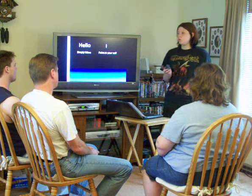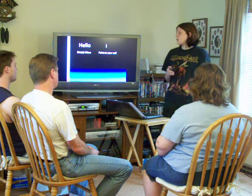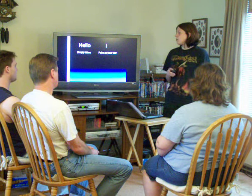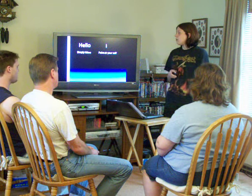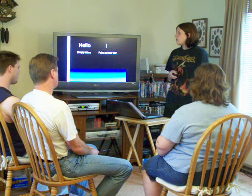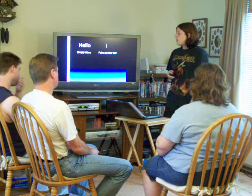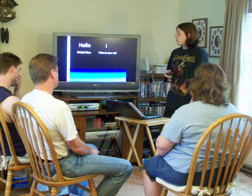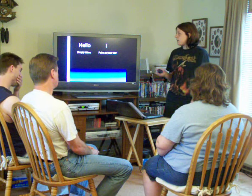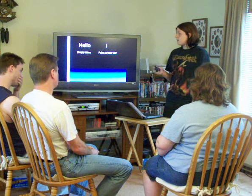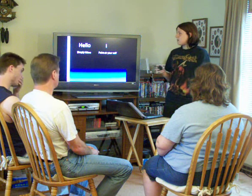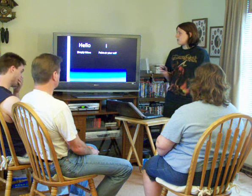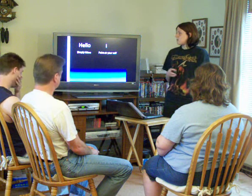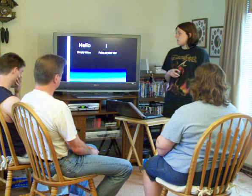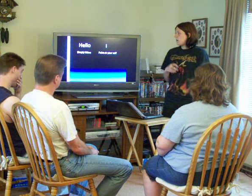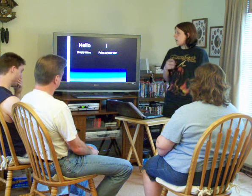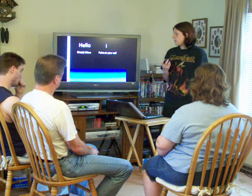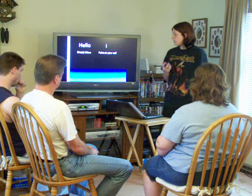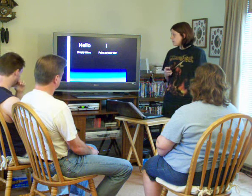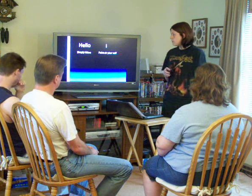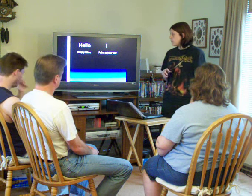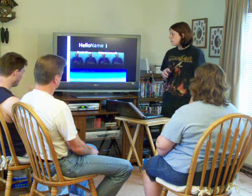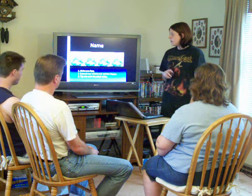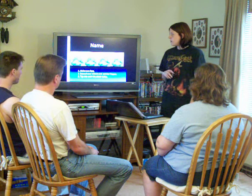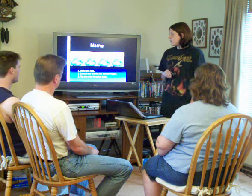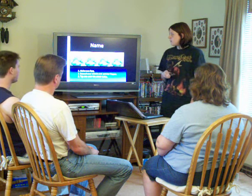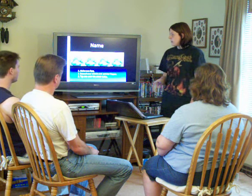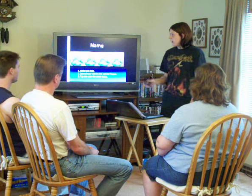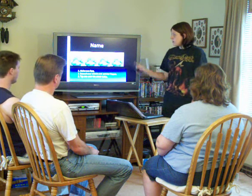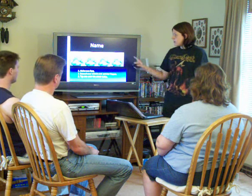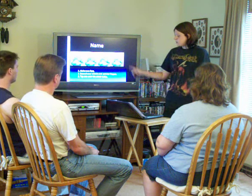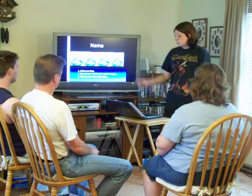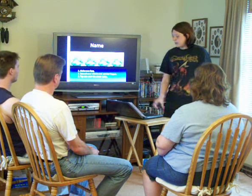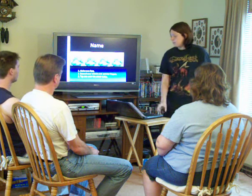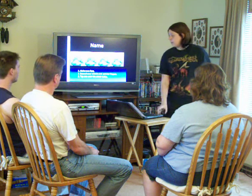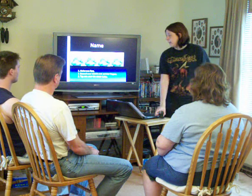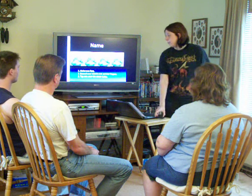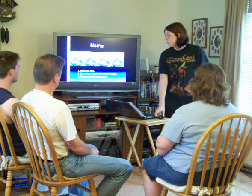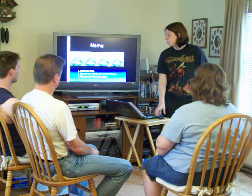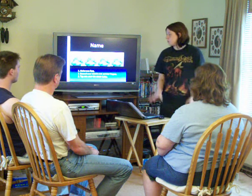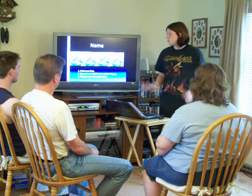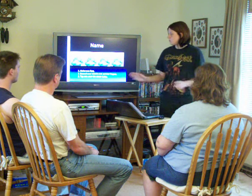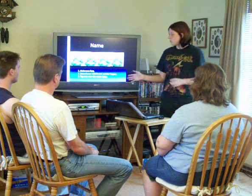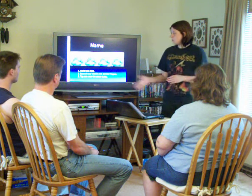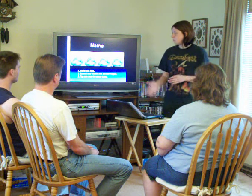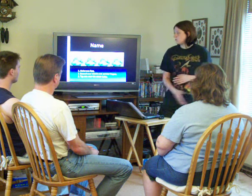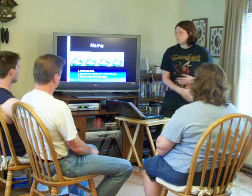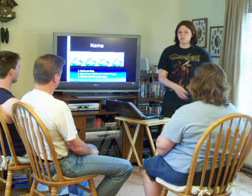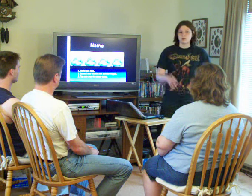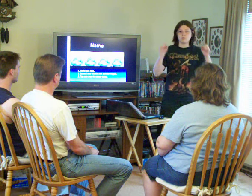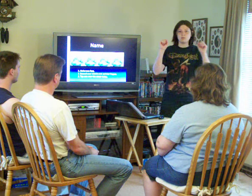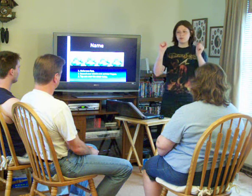or s's out there. After this, you have name, which is, you simply start with 2